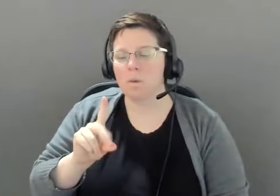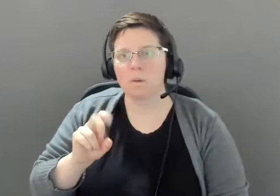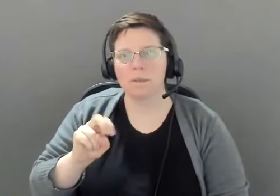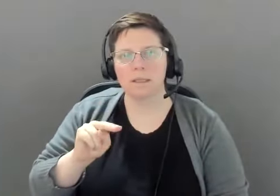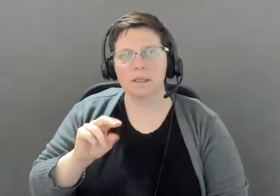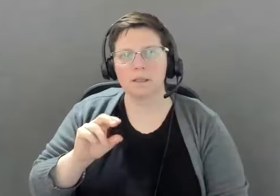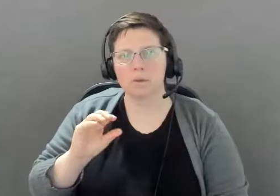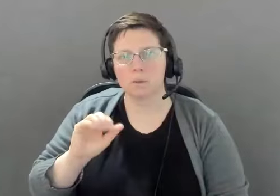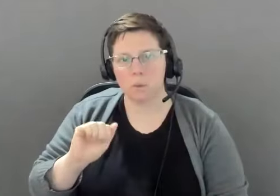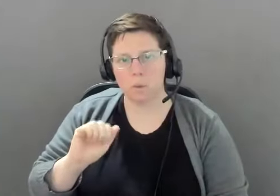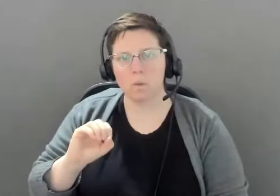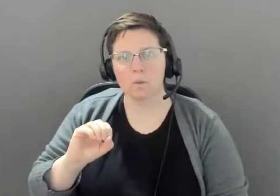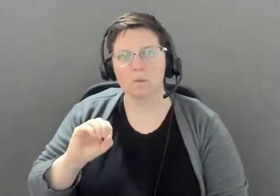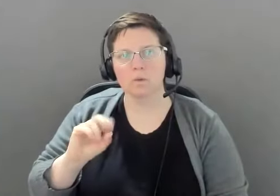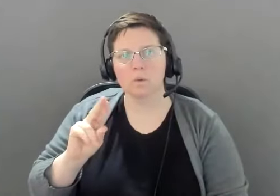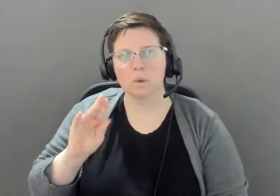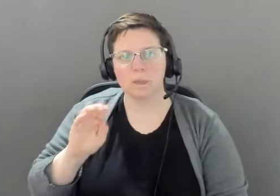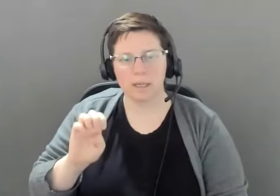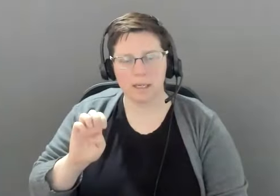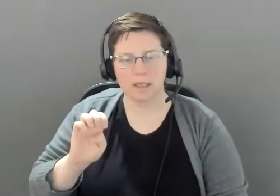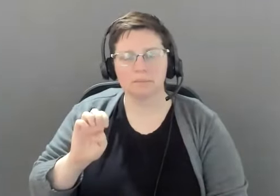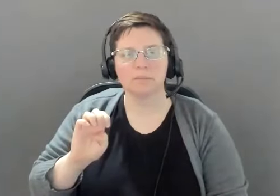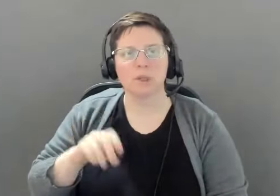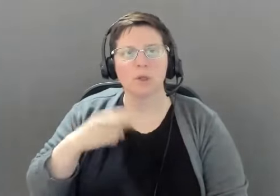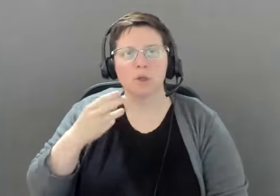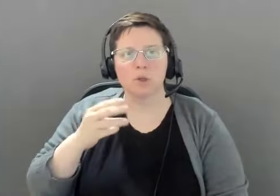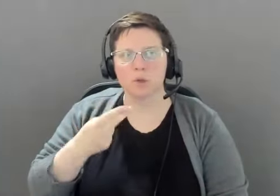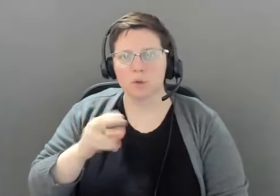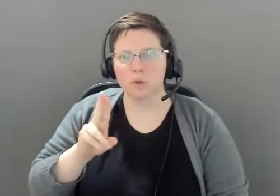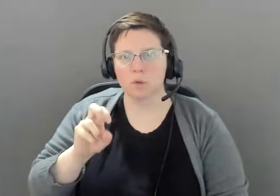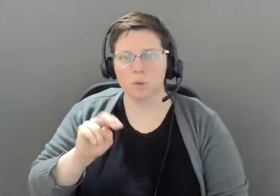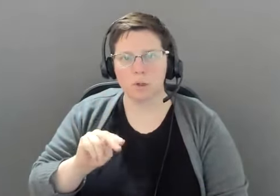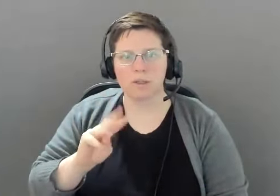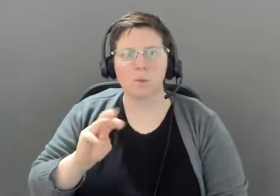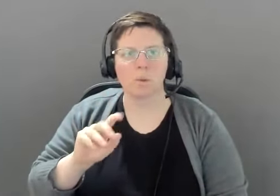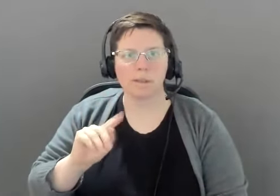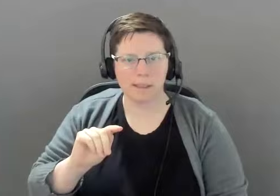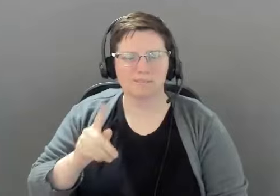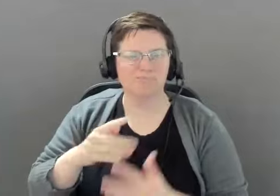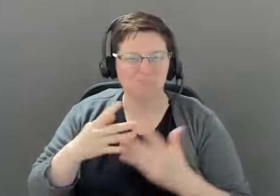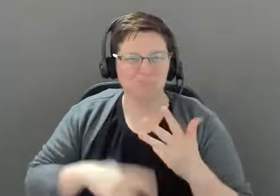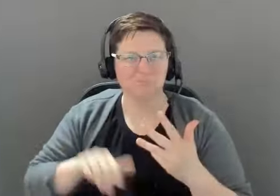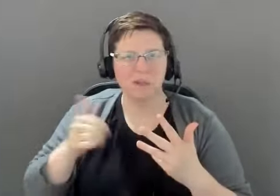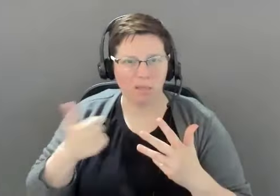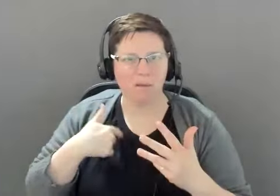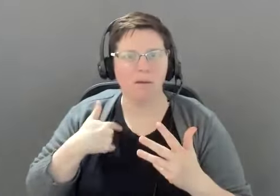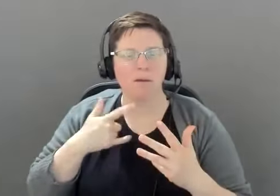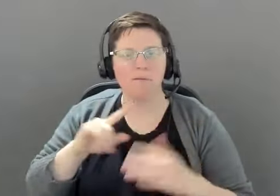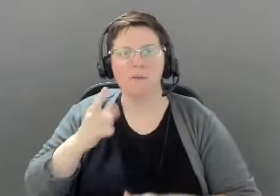These lands are connected with the London Township and Sombra Treaties of 1796 and the Dish with One Spoon